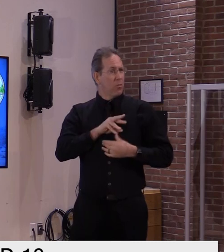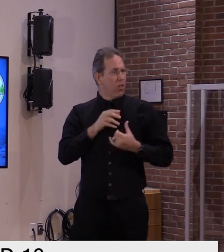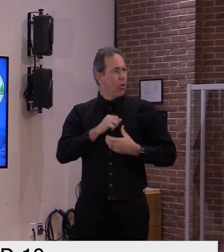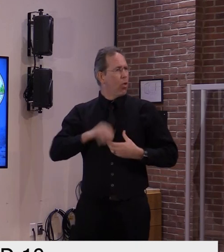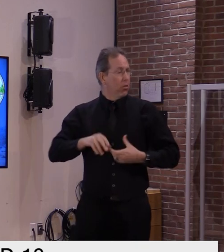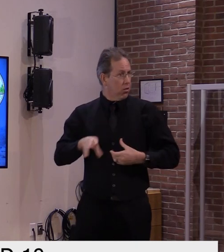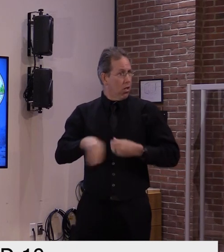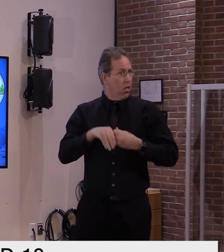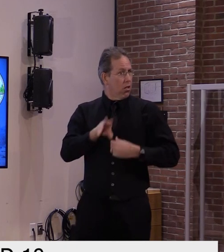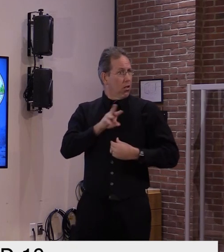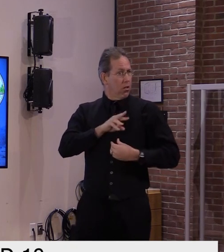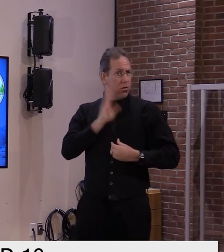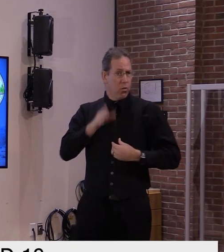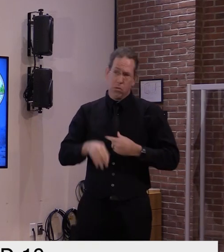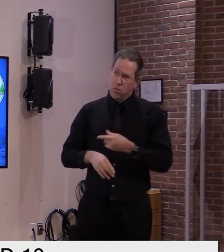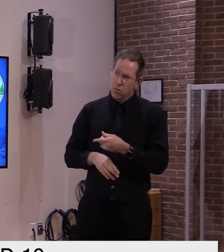And,